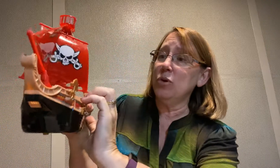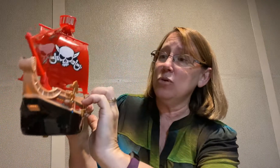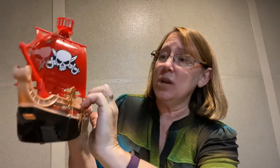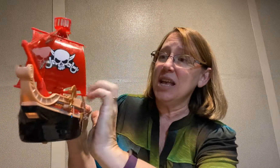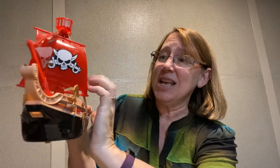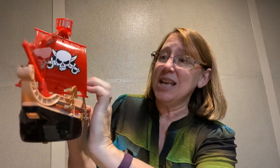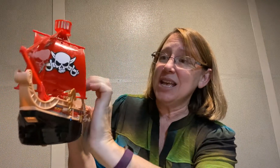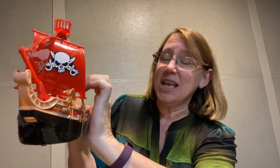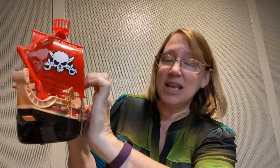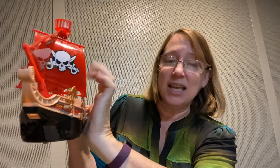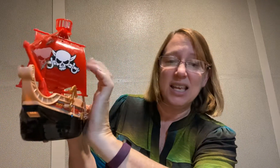jibboom,